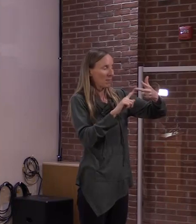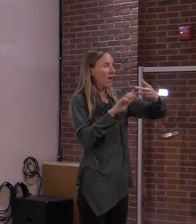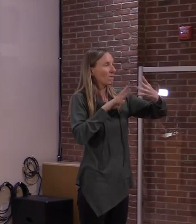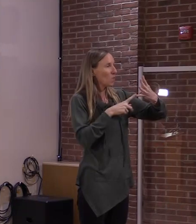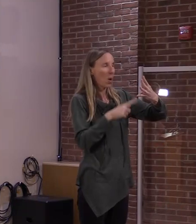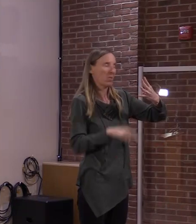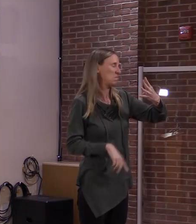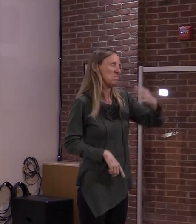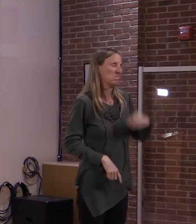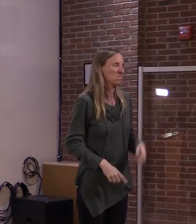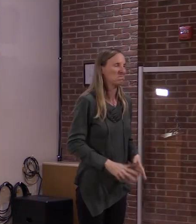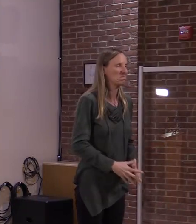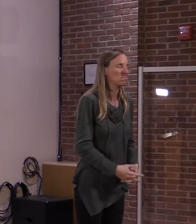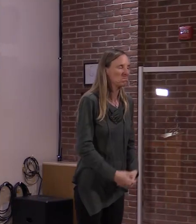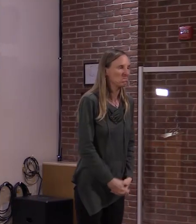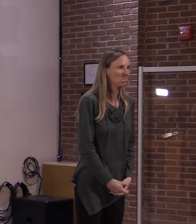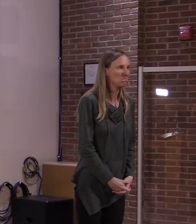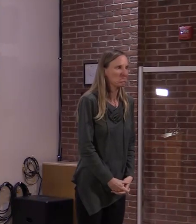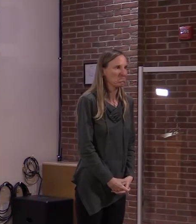Thank you.